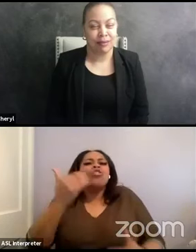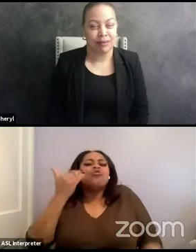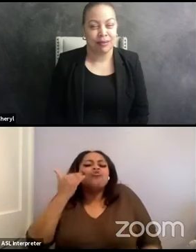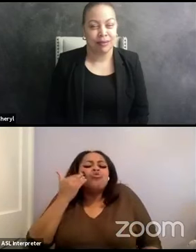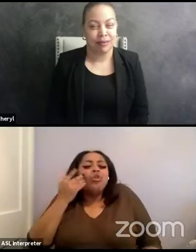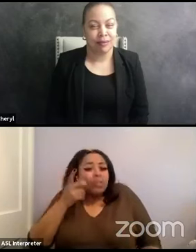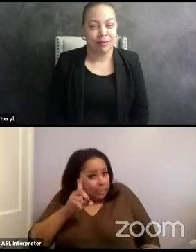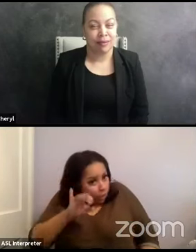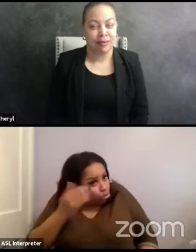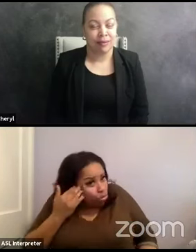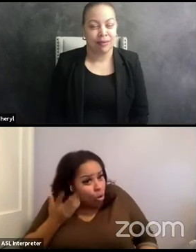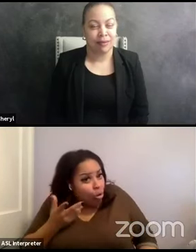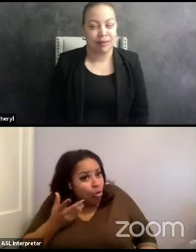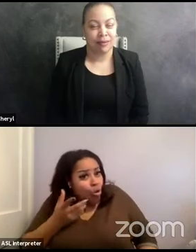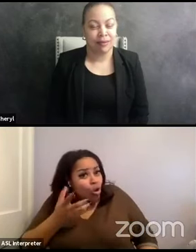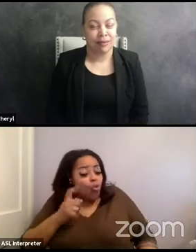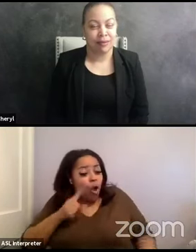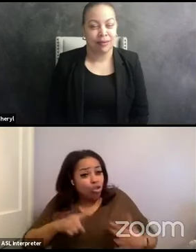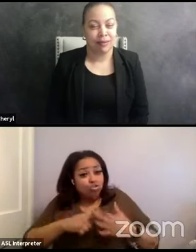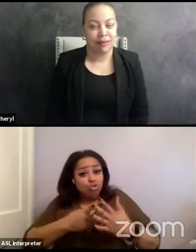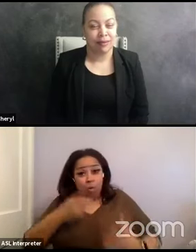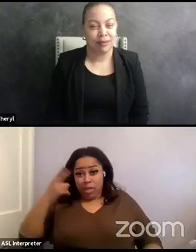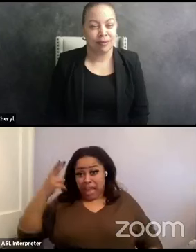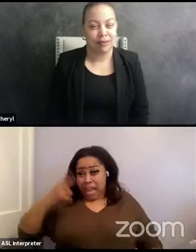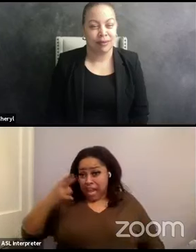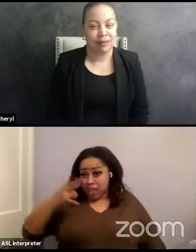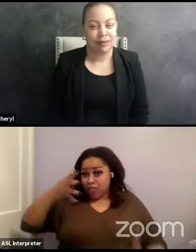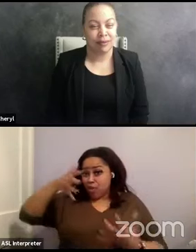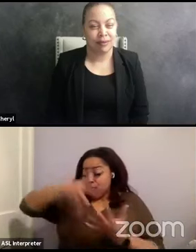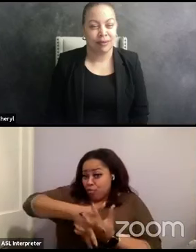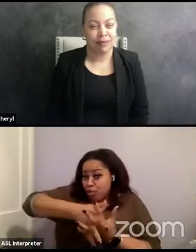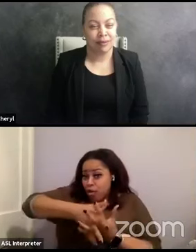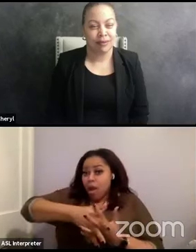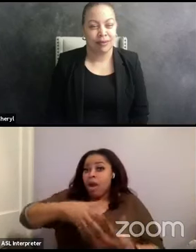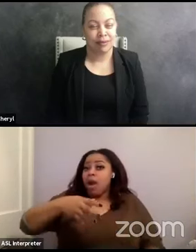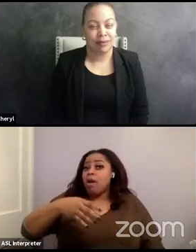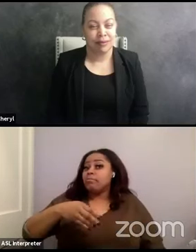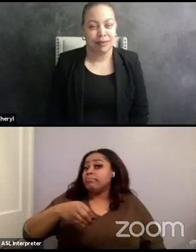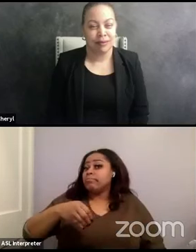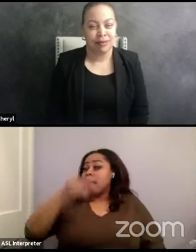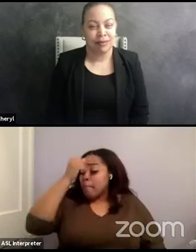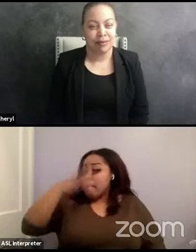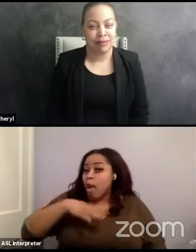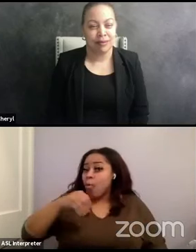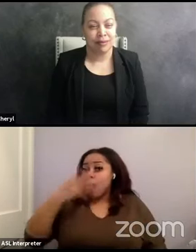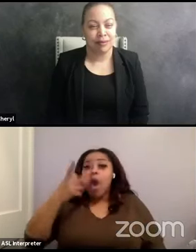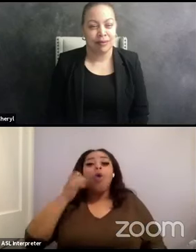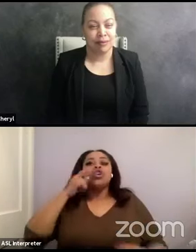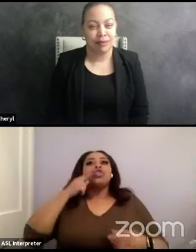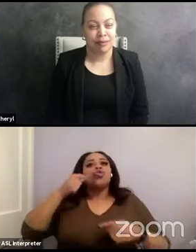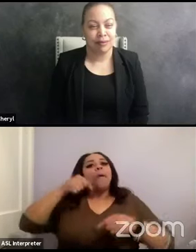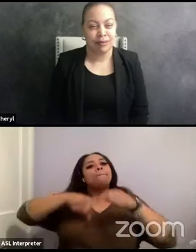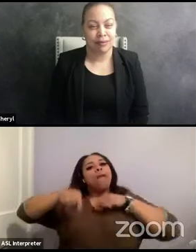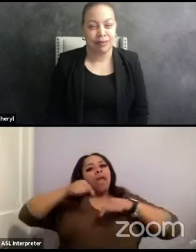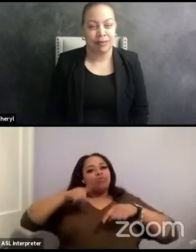you know that you wanted to start with a historical root of male whiteness, or did you work backwards from a current point?